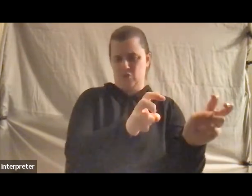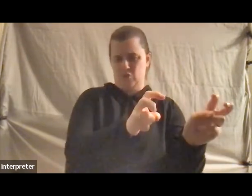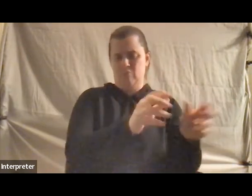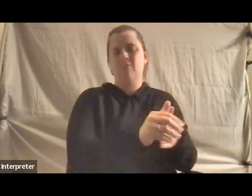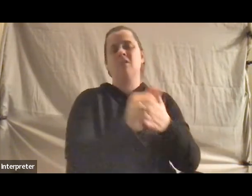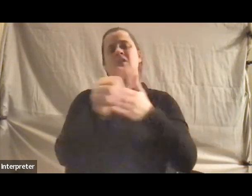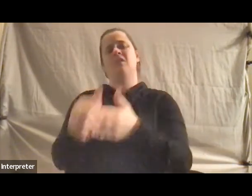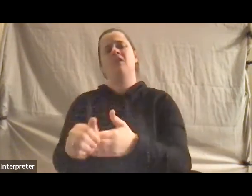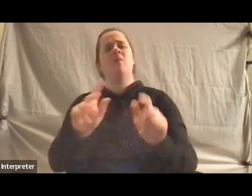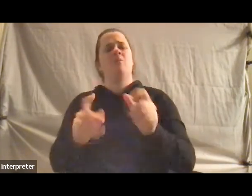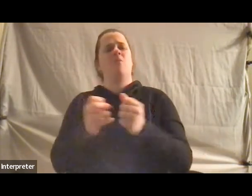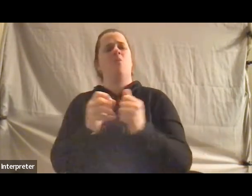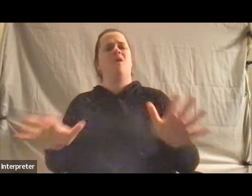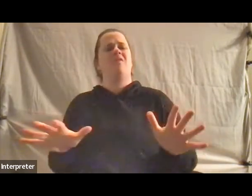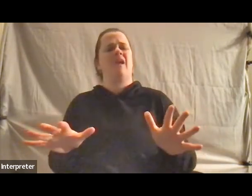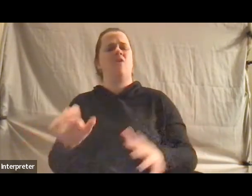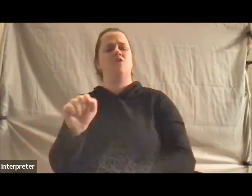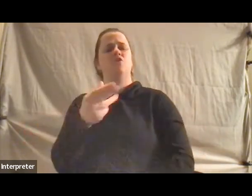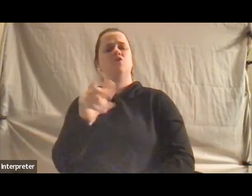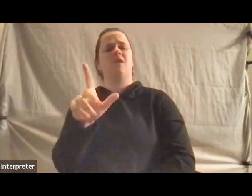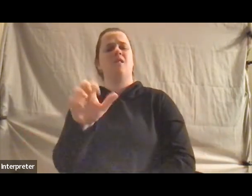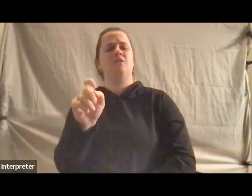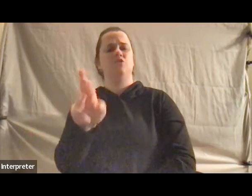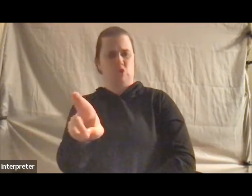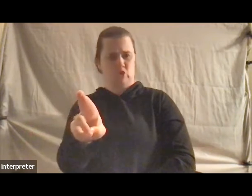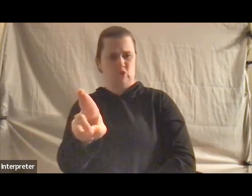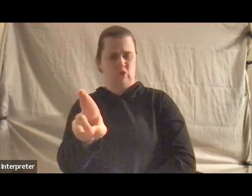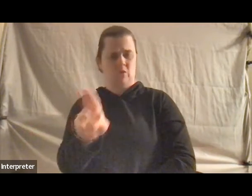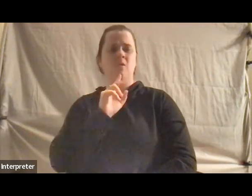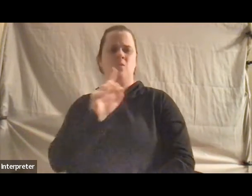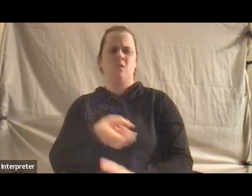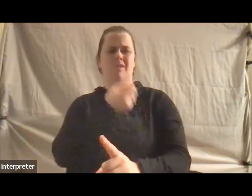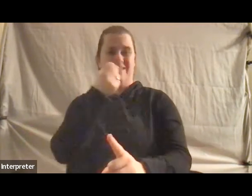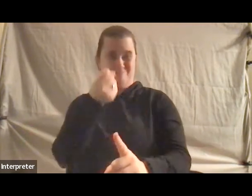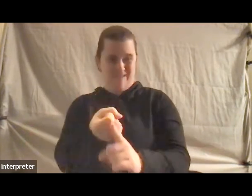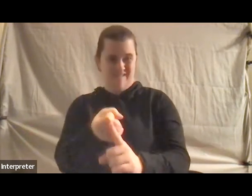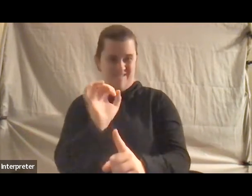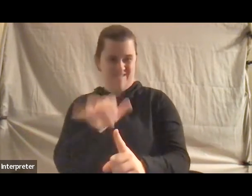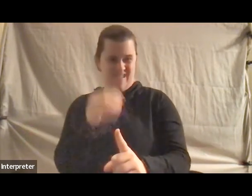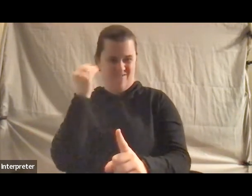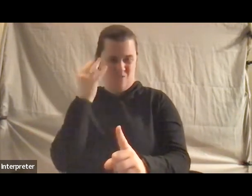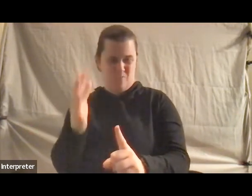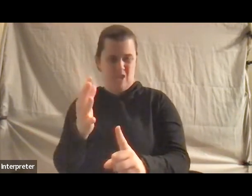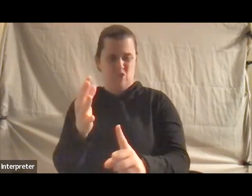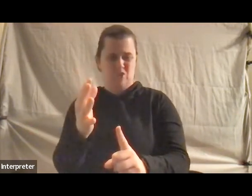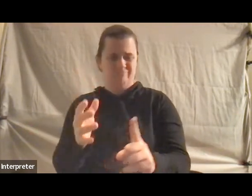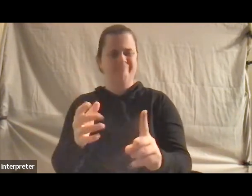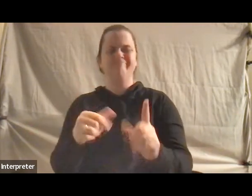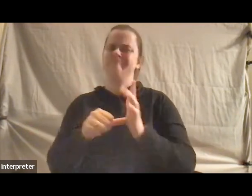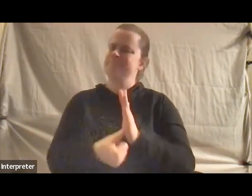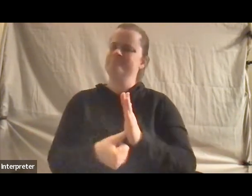into being without shelter. The real impacts of this data points on everyday issue